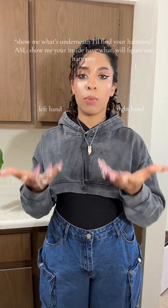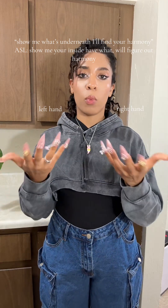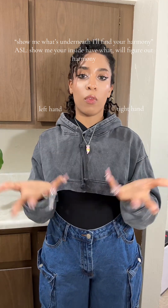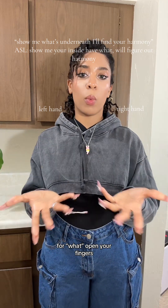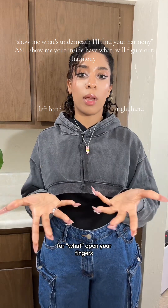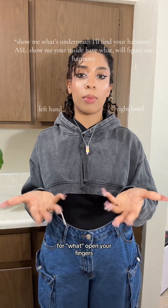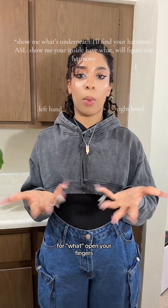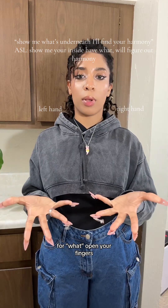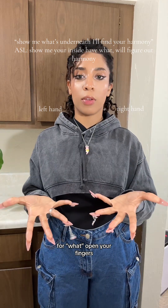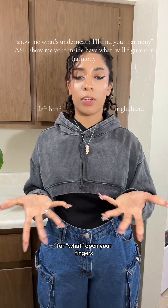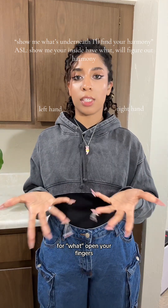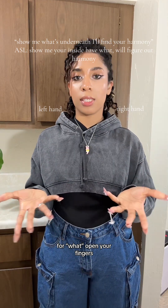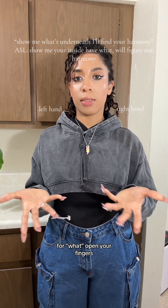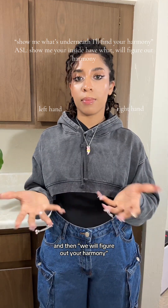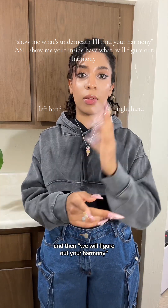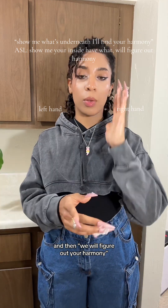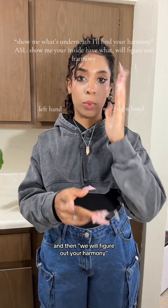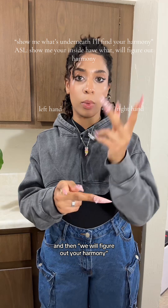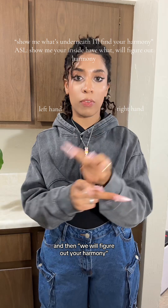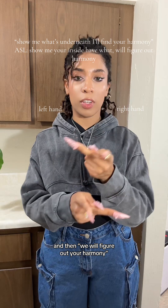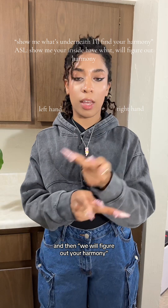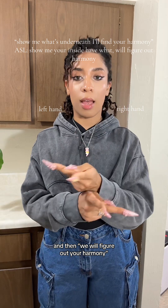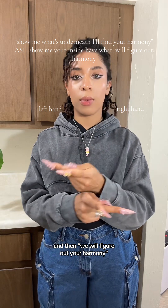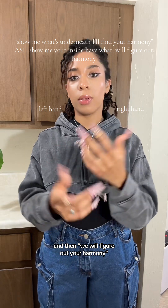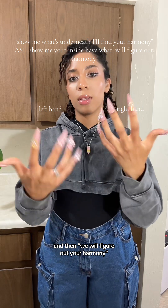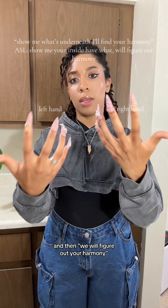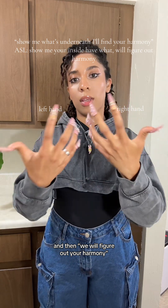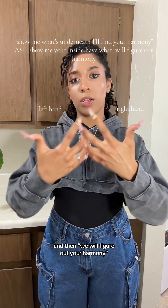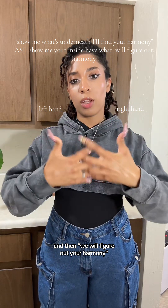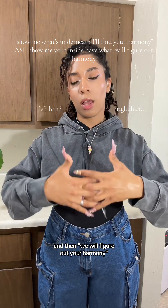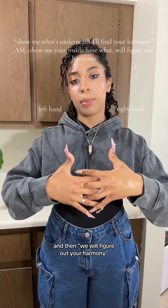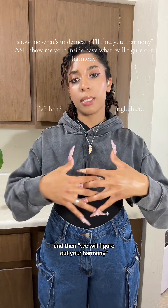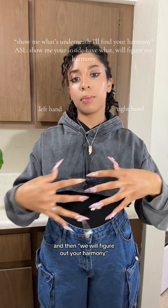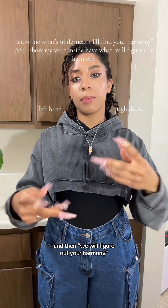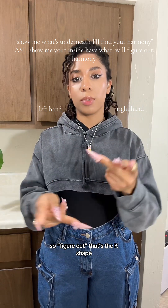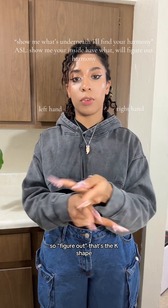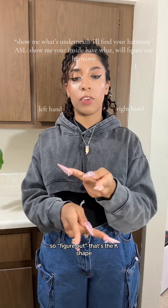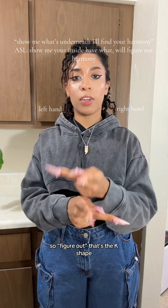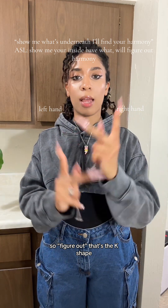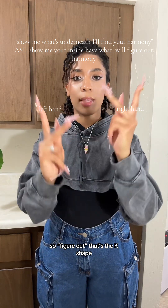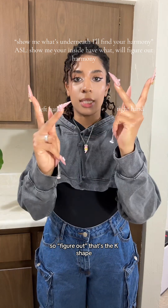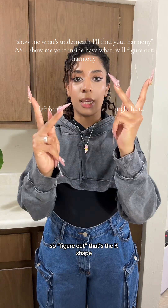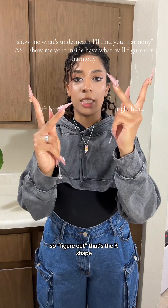For what, open the fingers, and then we will figure out your harmony. So figure out that's the K shape.